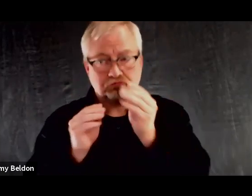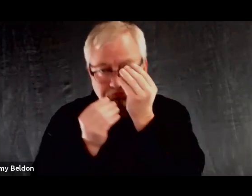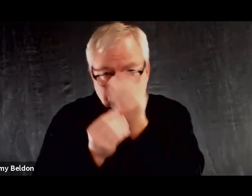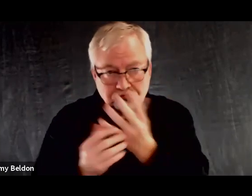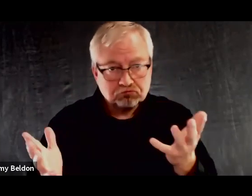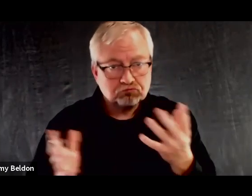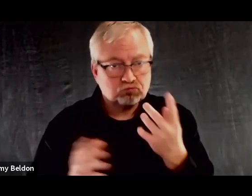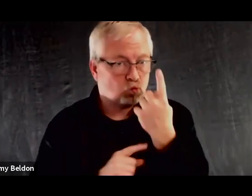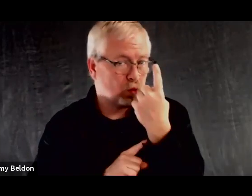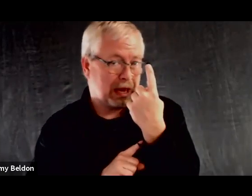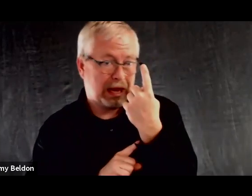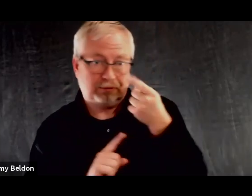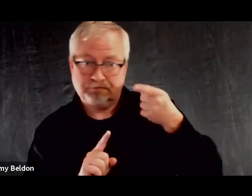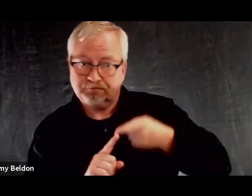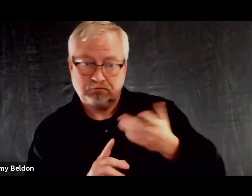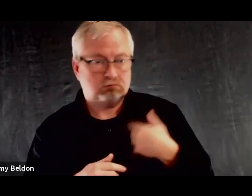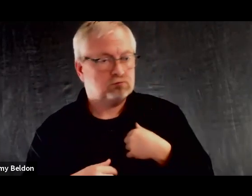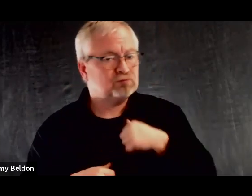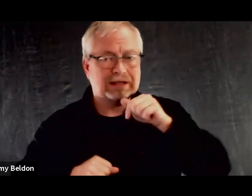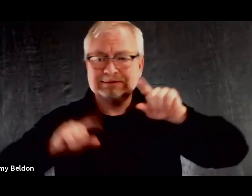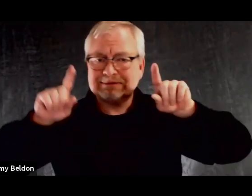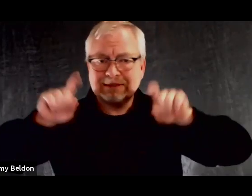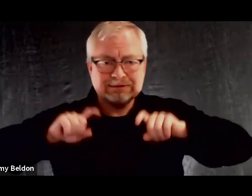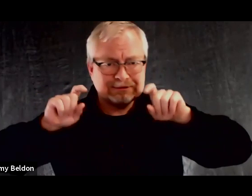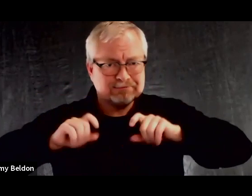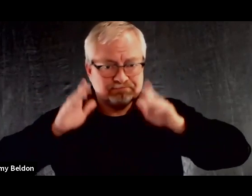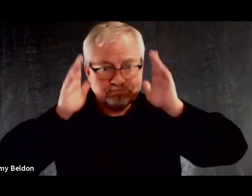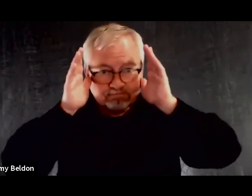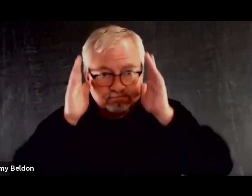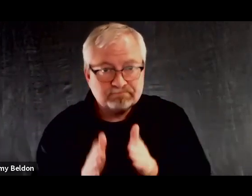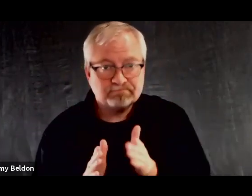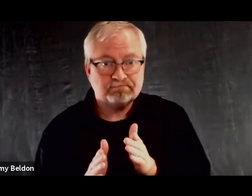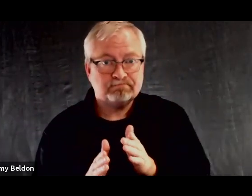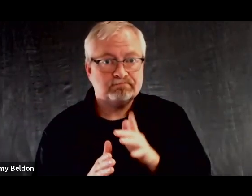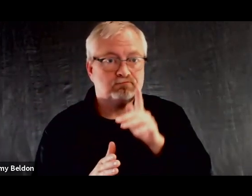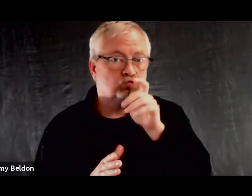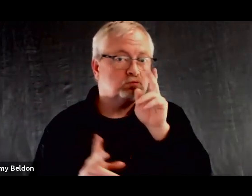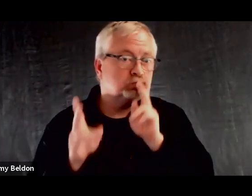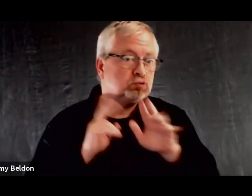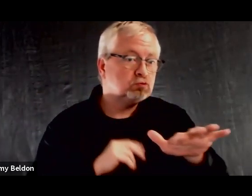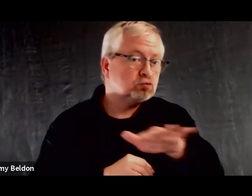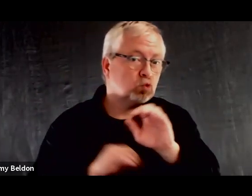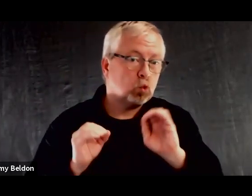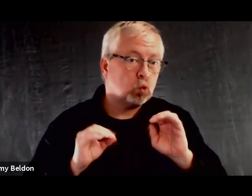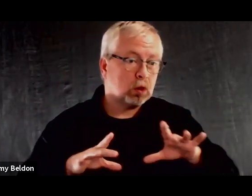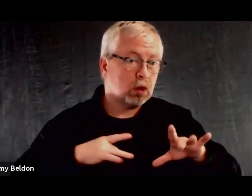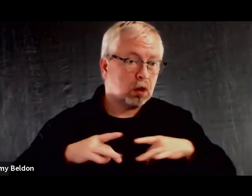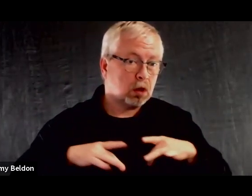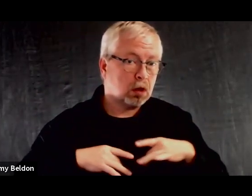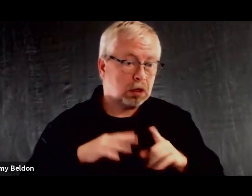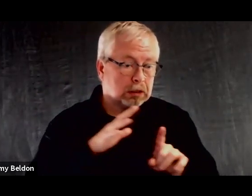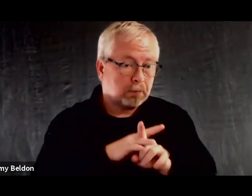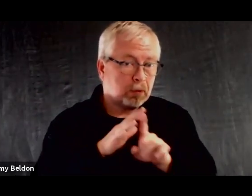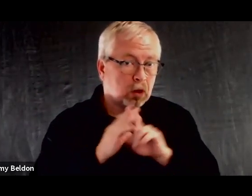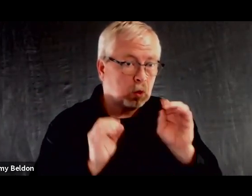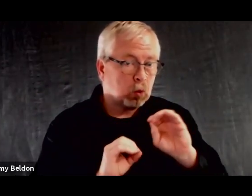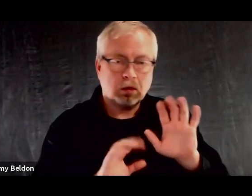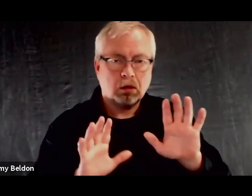testing asymptomatic individuals at this point, we do recognize the